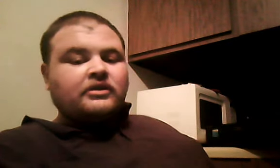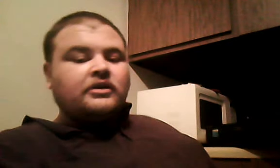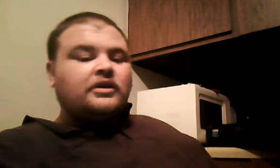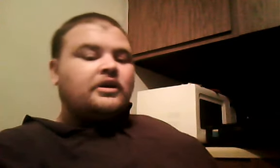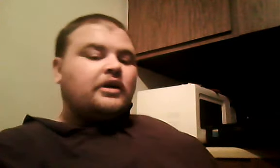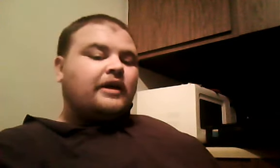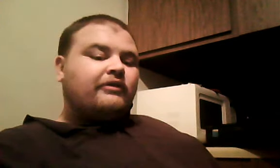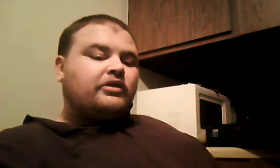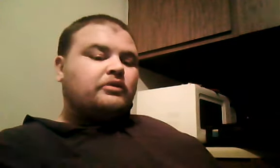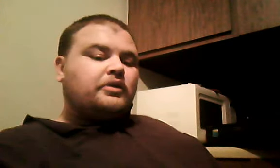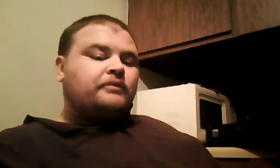have a good one.